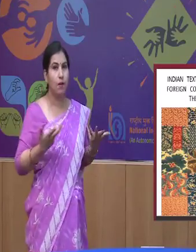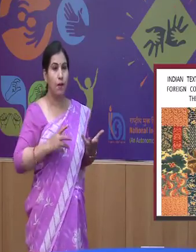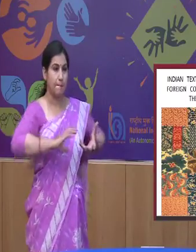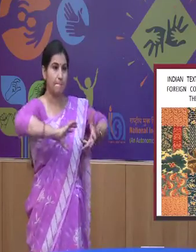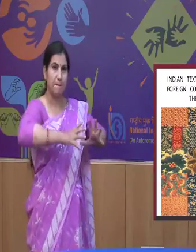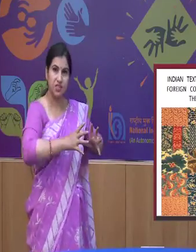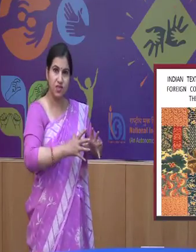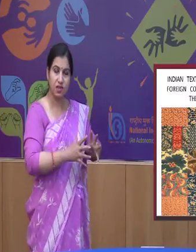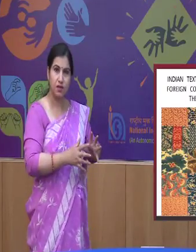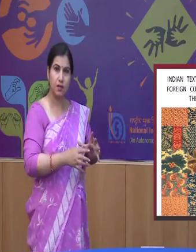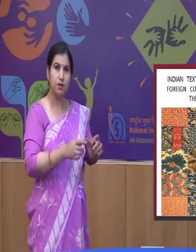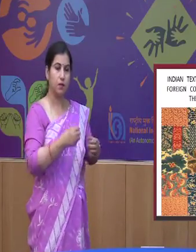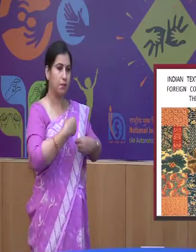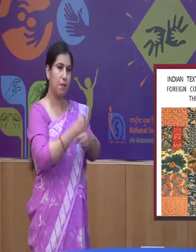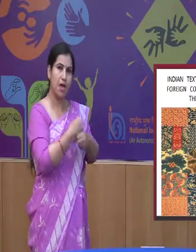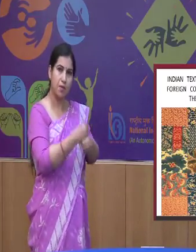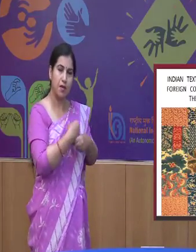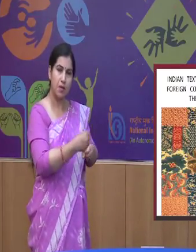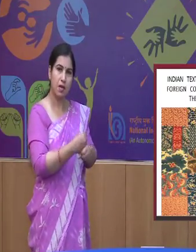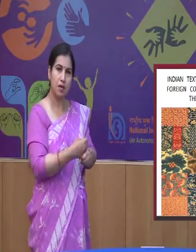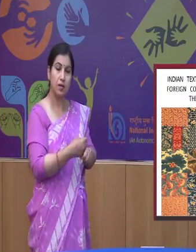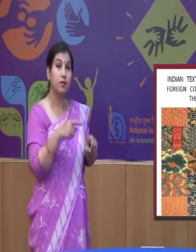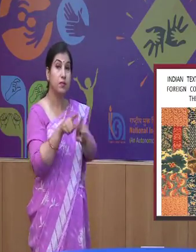the machine-made clothes of Europe.